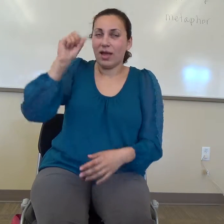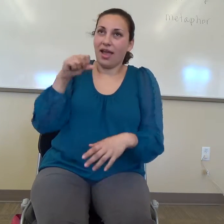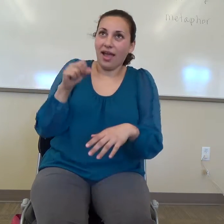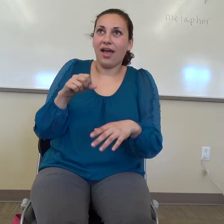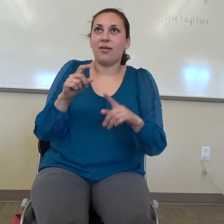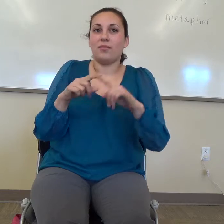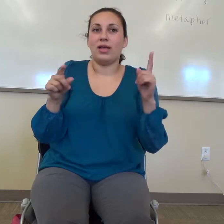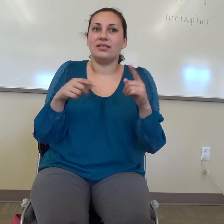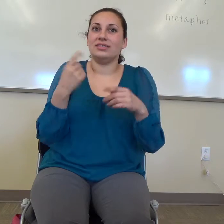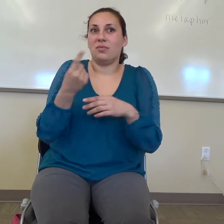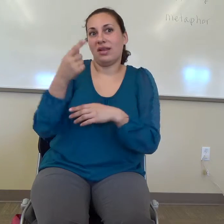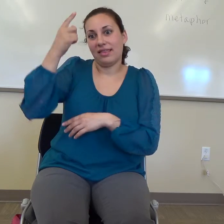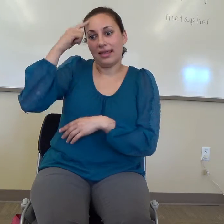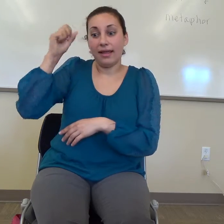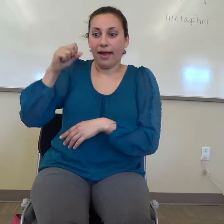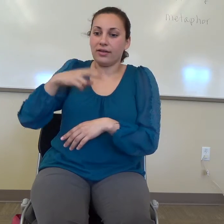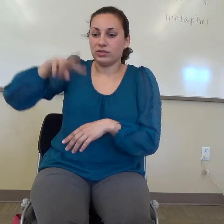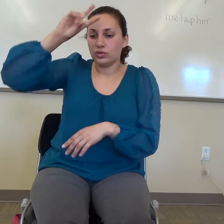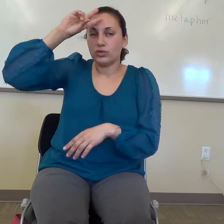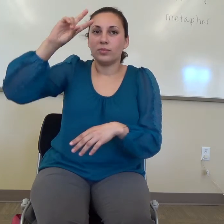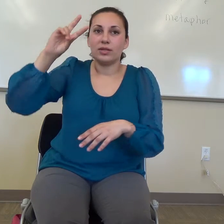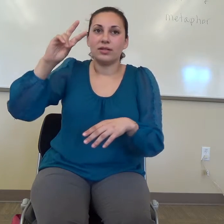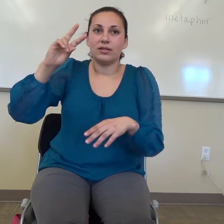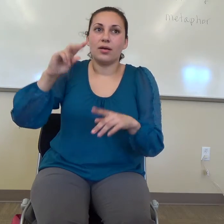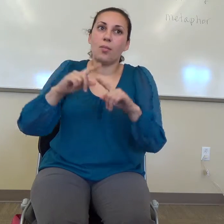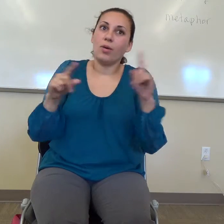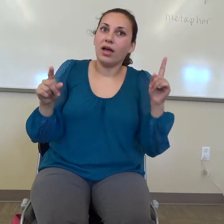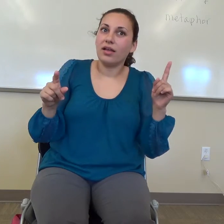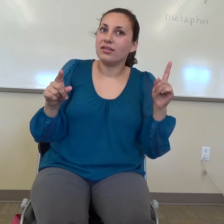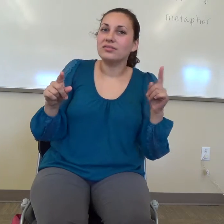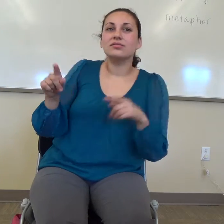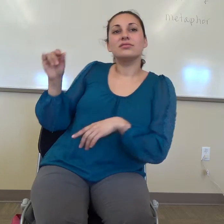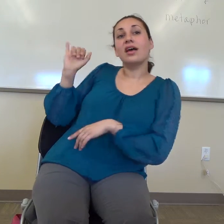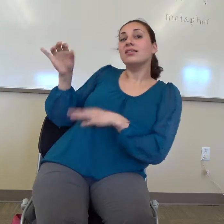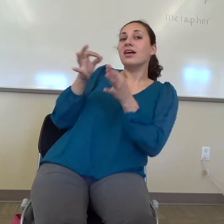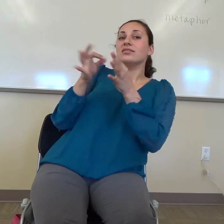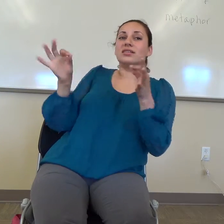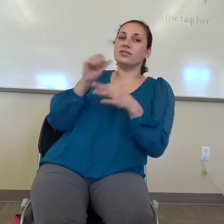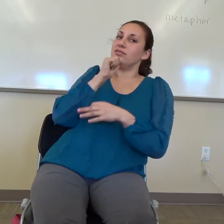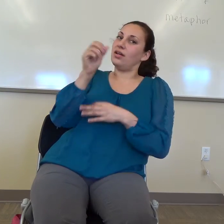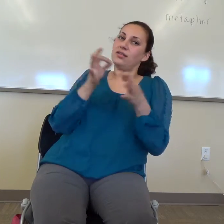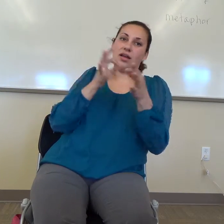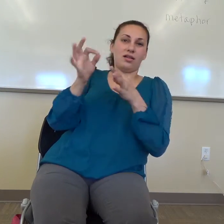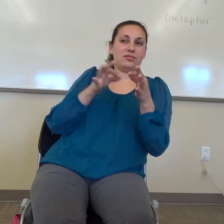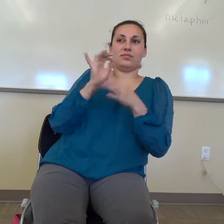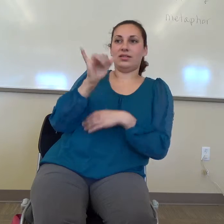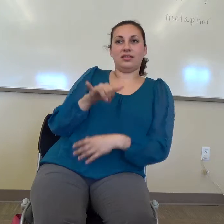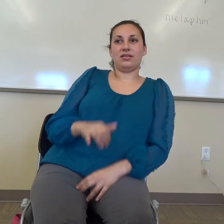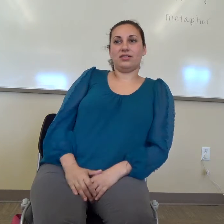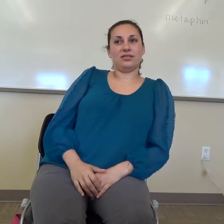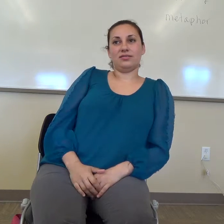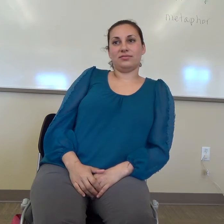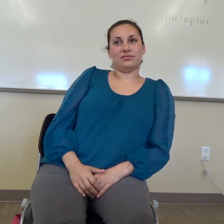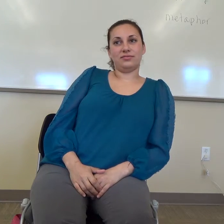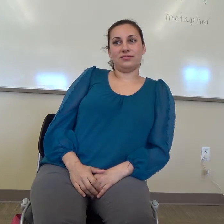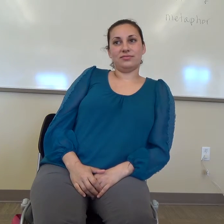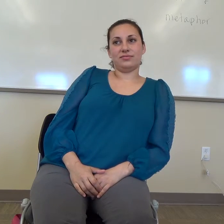think that, being addicted to cigarettes is stupid. But is that what this sentence is saying? No. No, Okay. of course. So that's what I'm trying to get